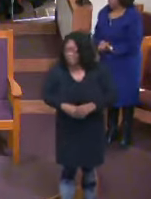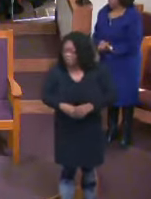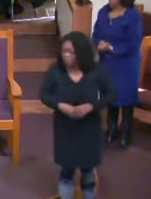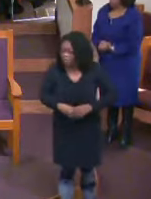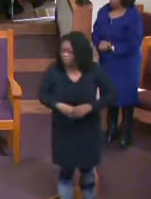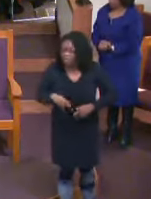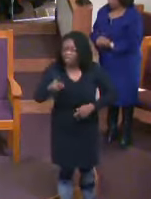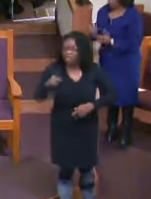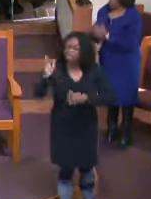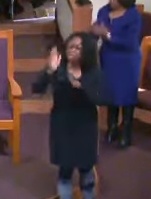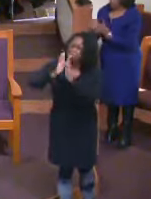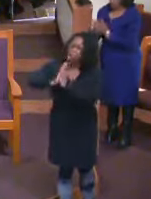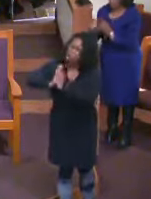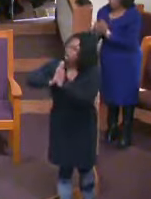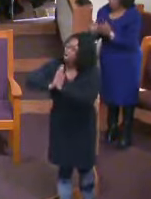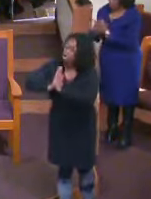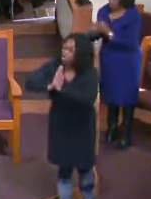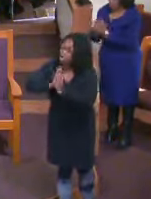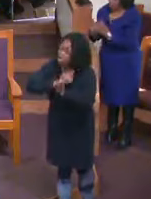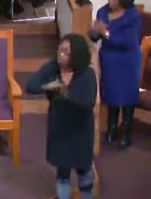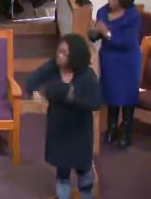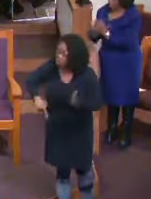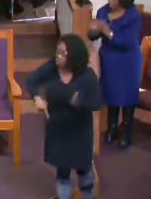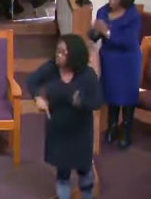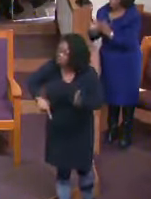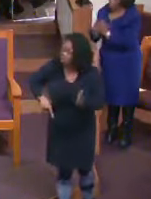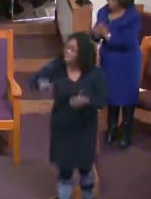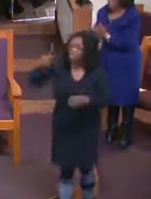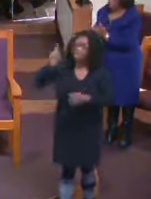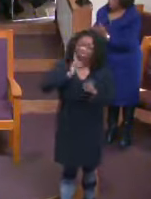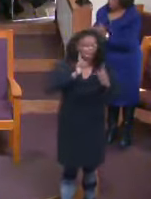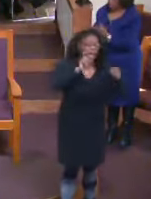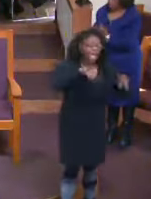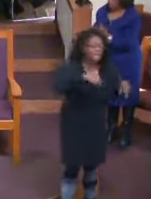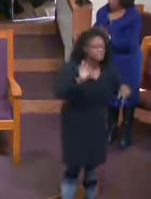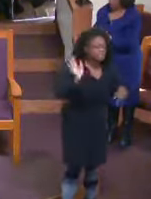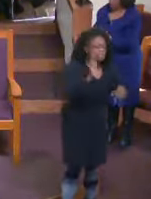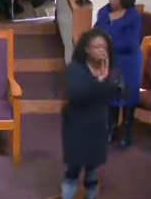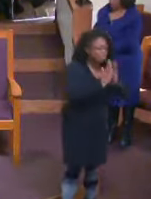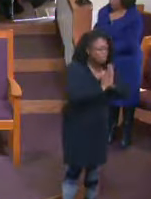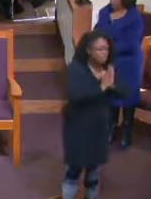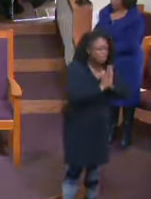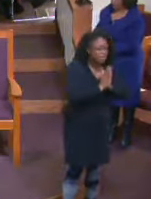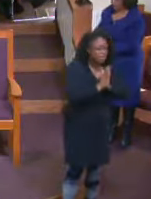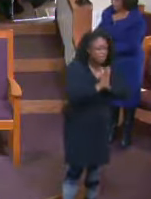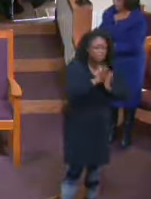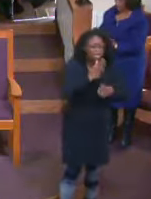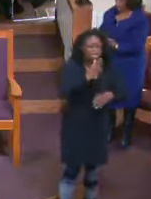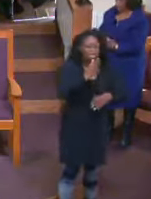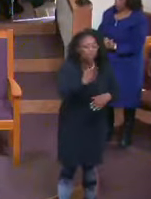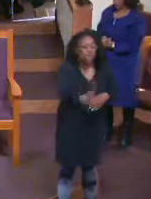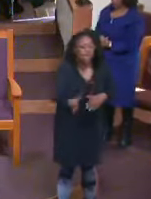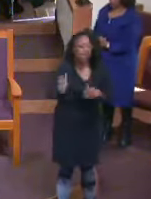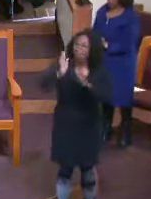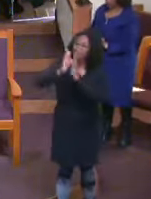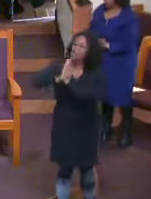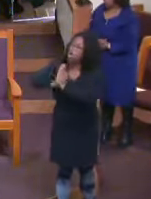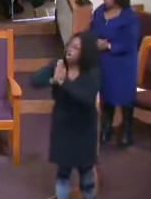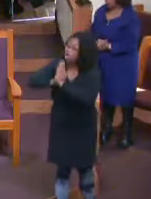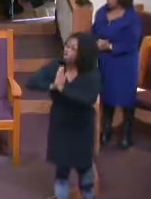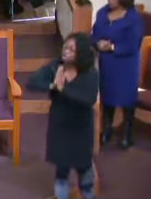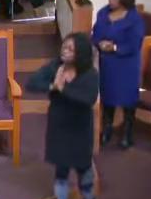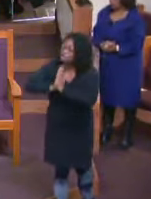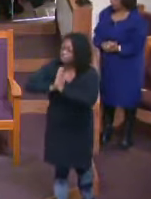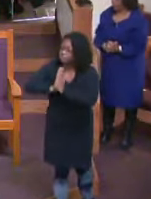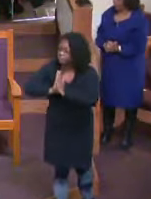can call on the Lord and he would answer your prayer. Grandmama called on him when you couldn't get through